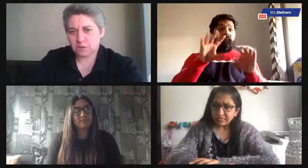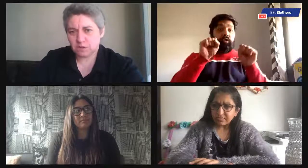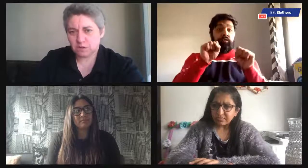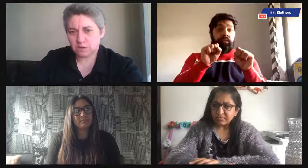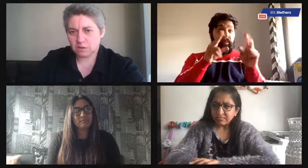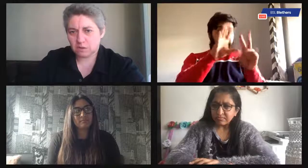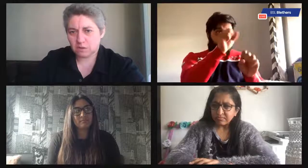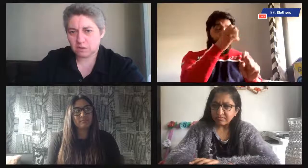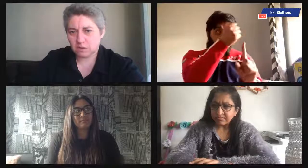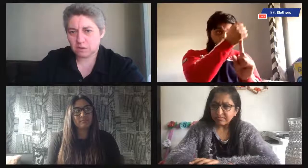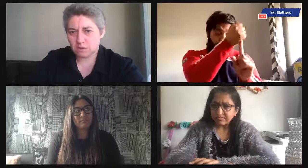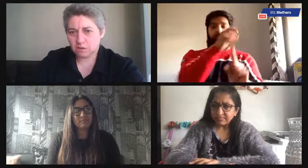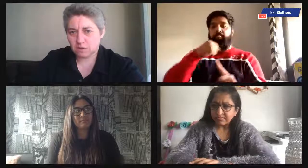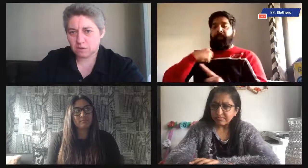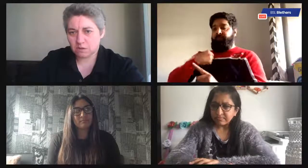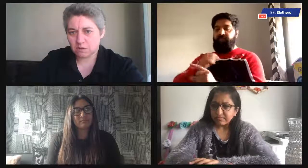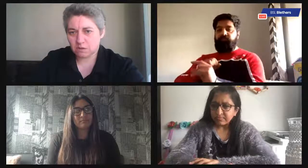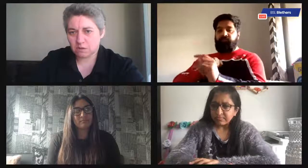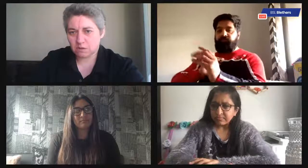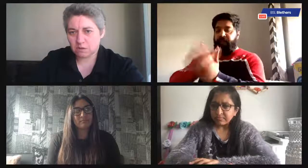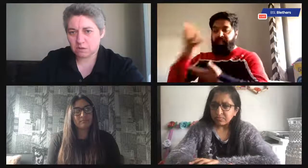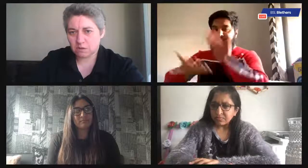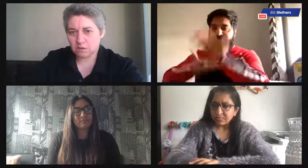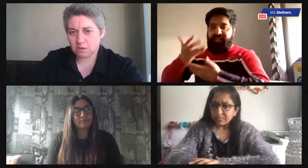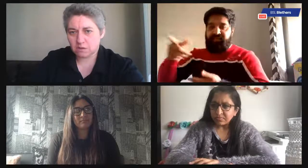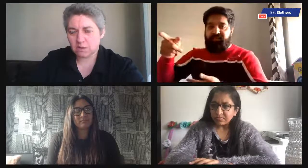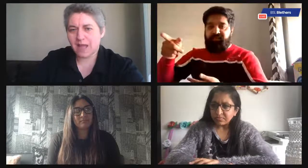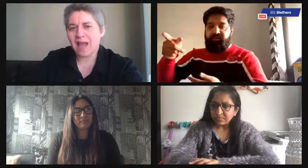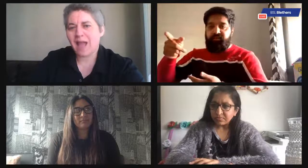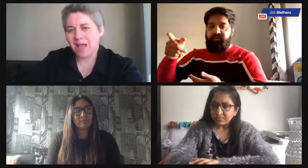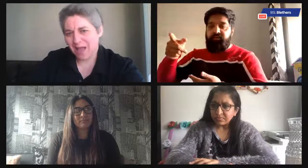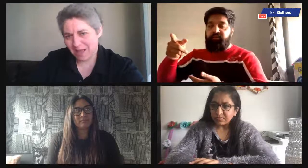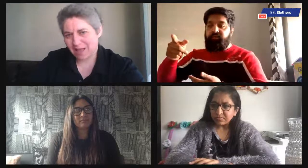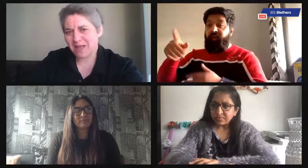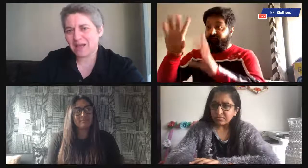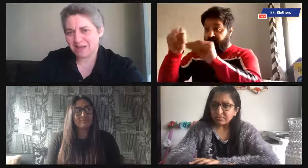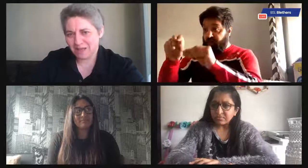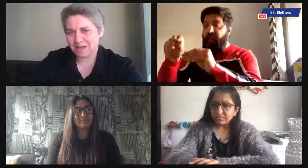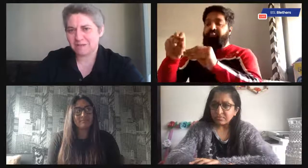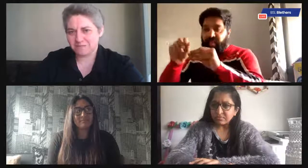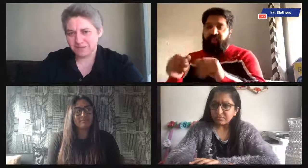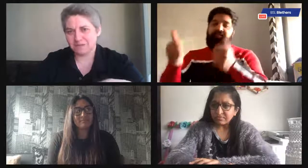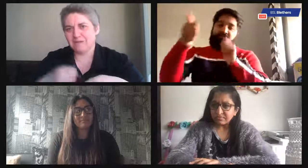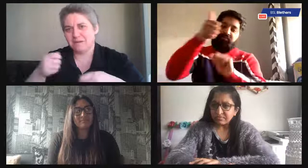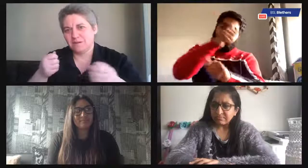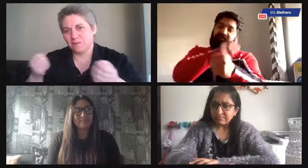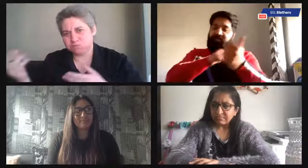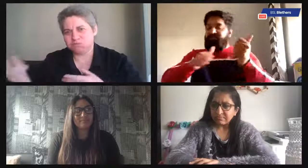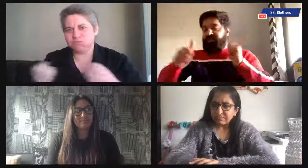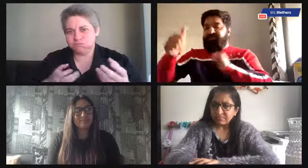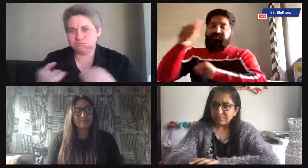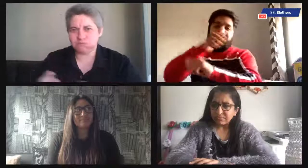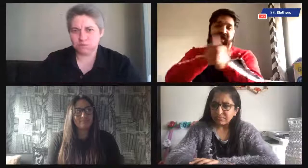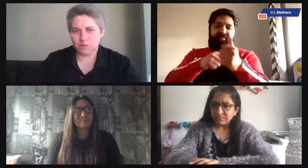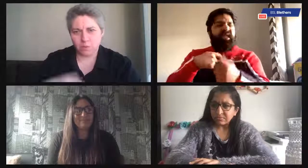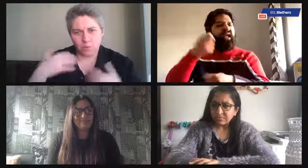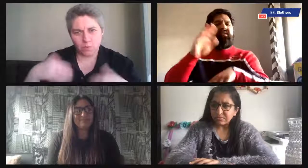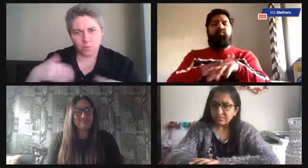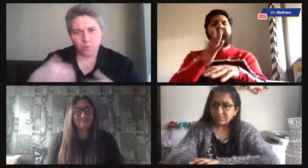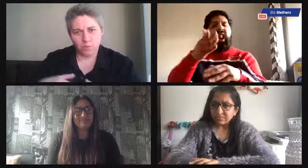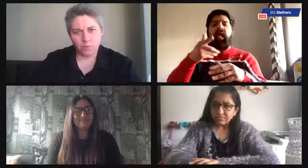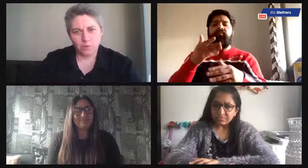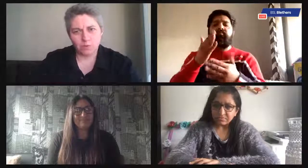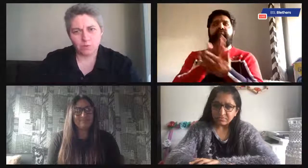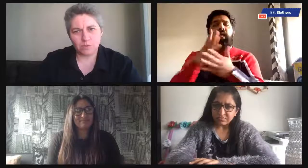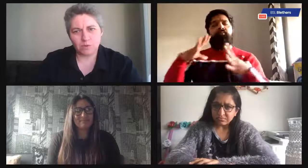we still use really interpreting, support interpreting if people maybe have maybe learning difficulties. So we